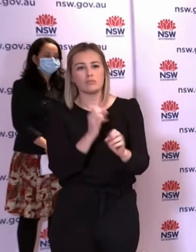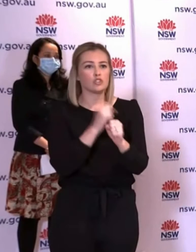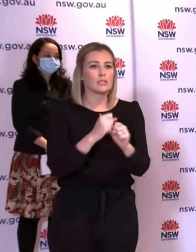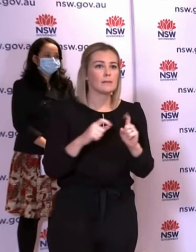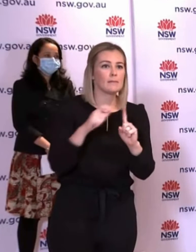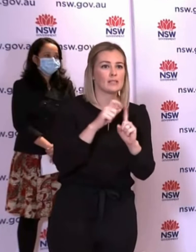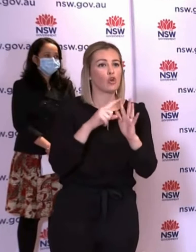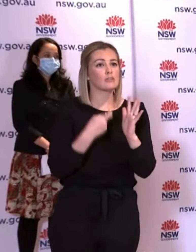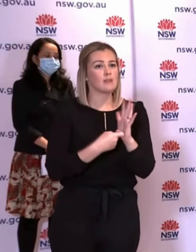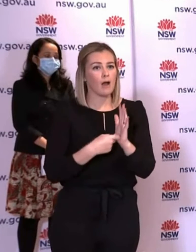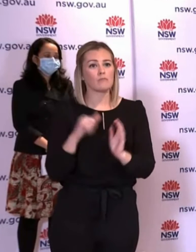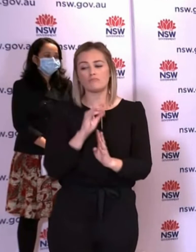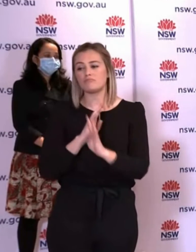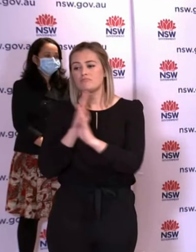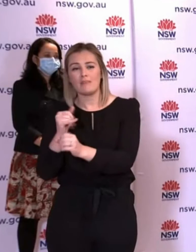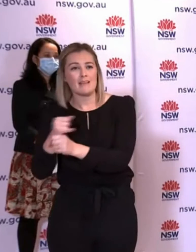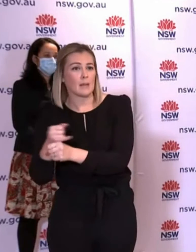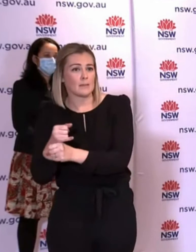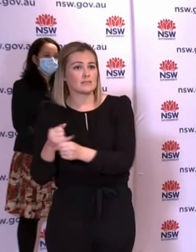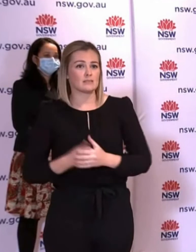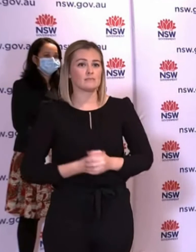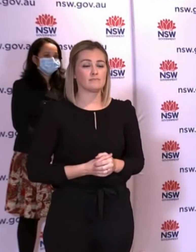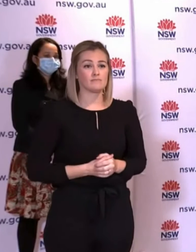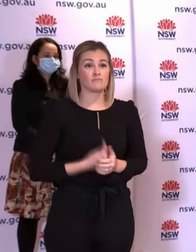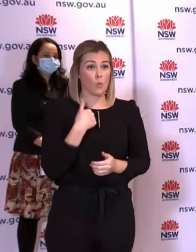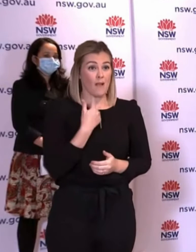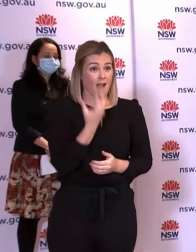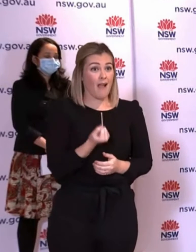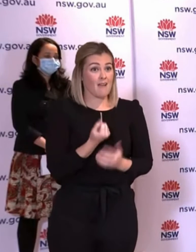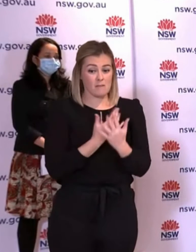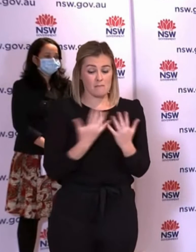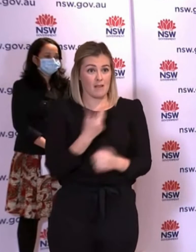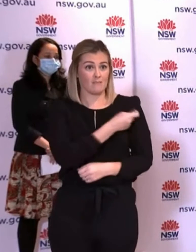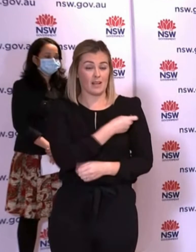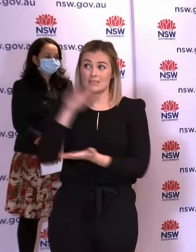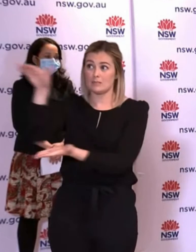get vaccinated. And with increasing supply of vaccine, that is one of the